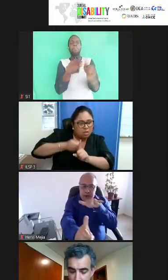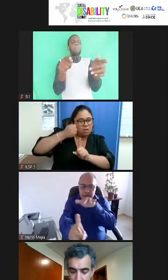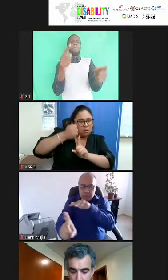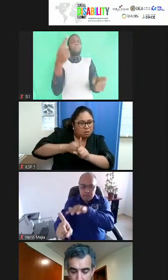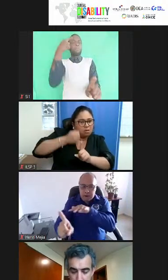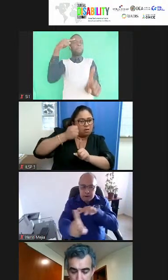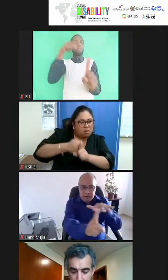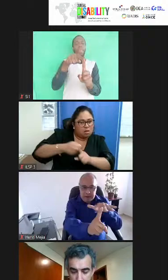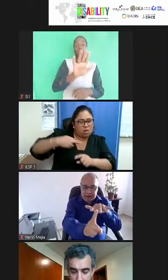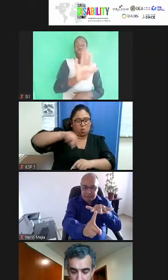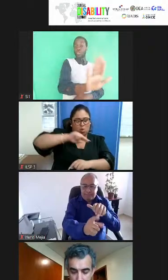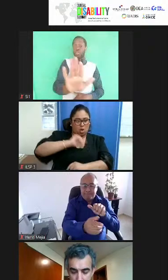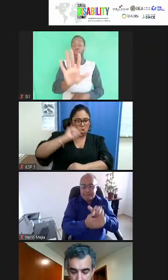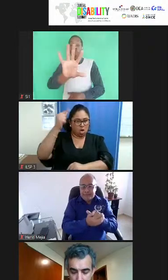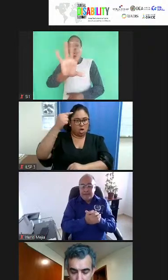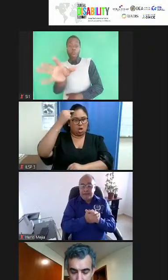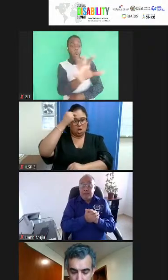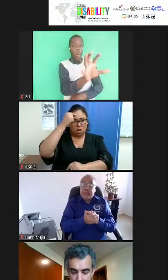to work